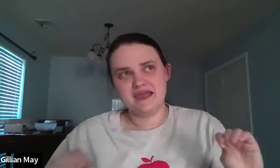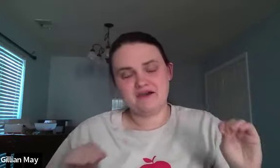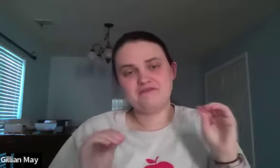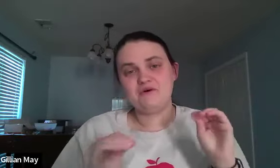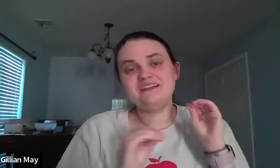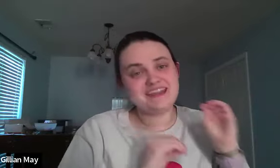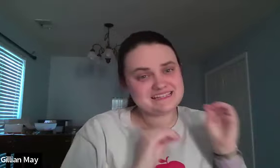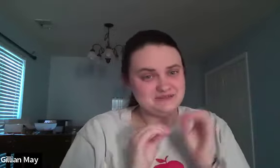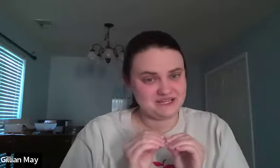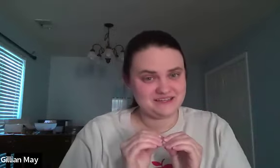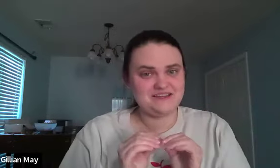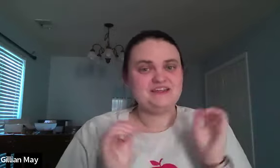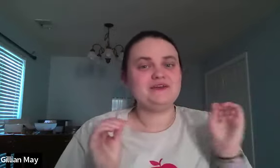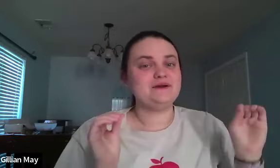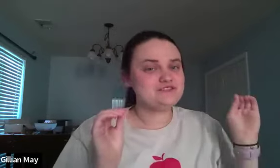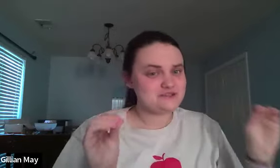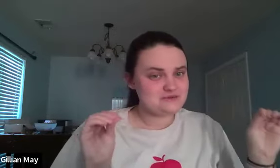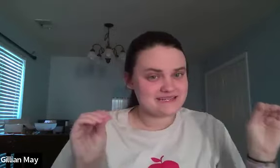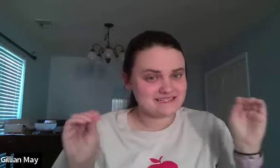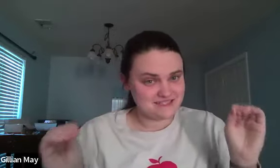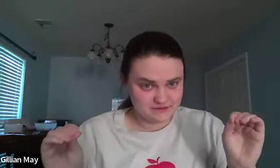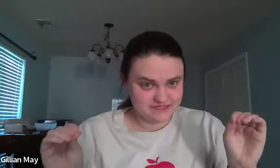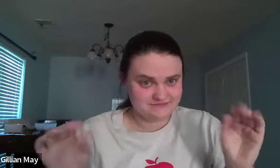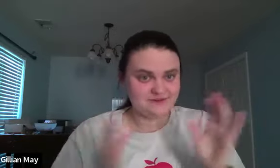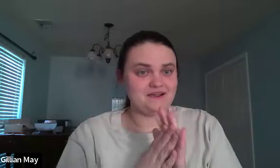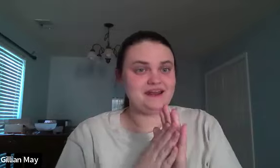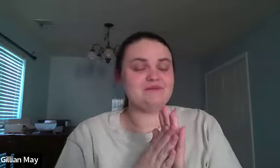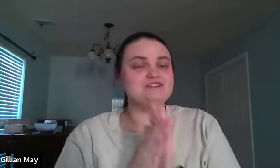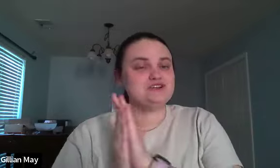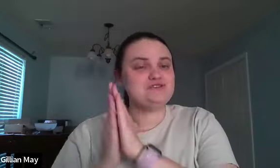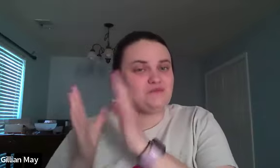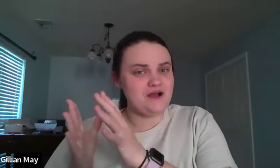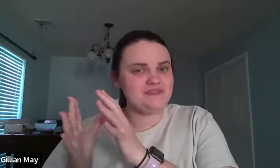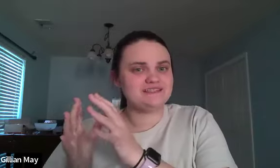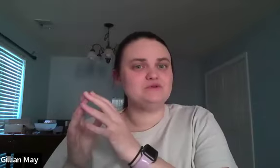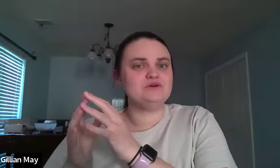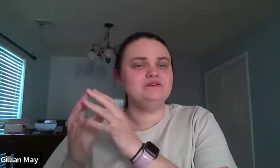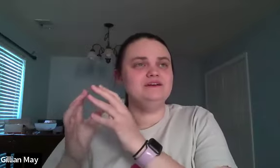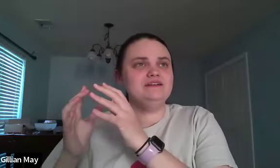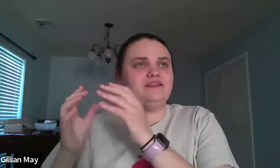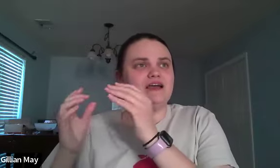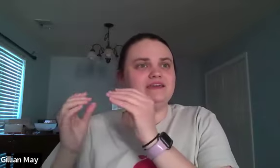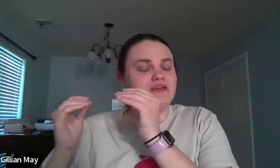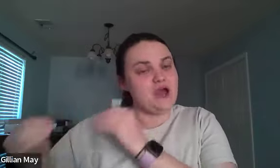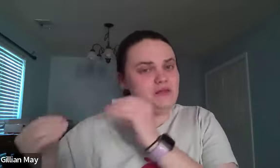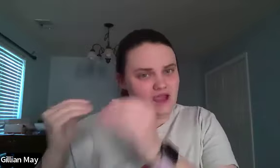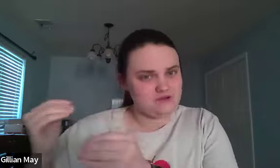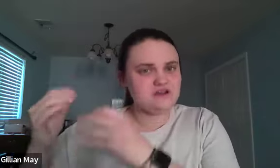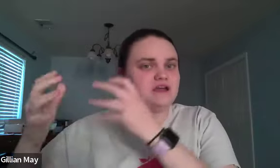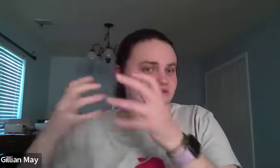Now for next week, there are 2 ways to do it. All right. I'm going to show you one that's more like how like I was taught and I've